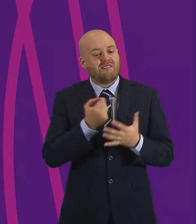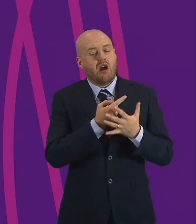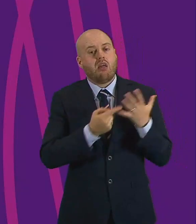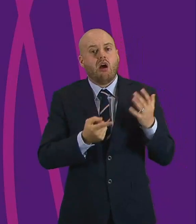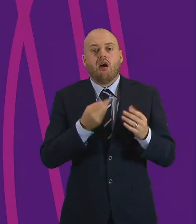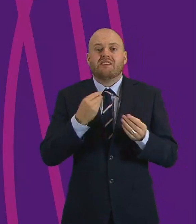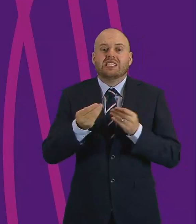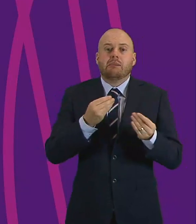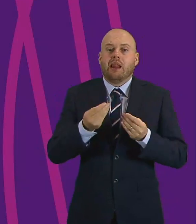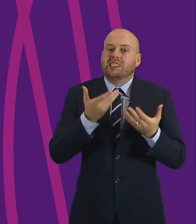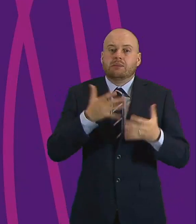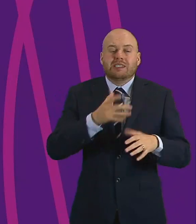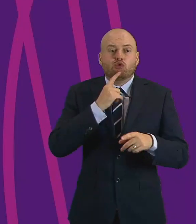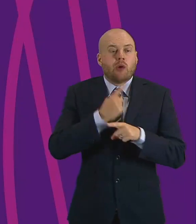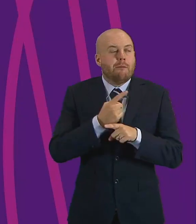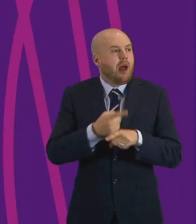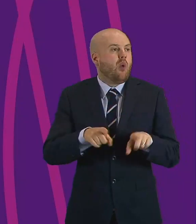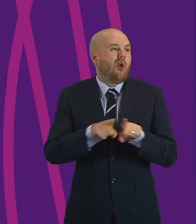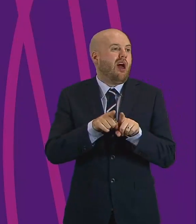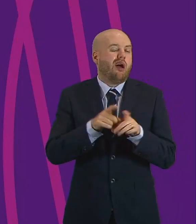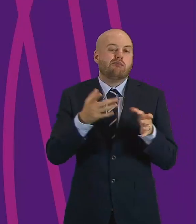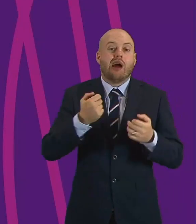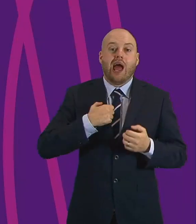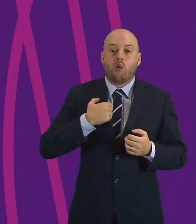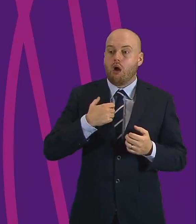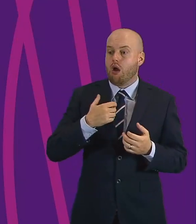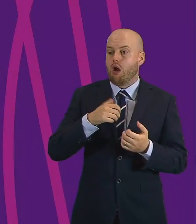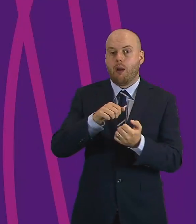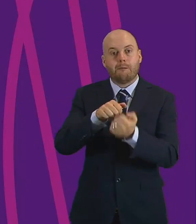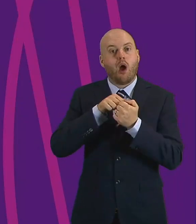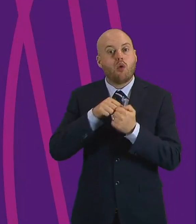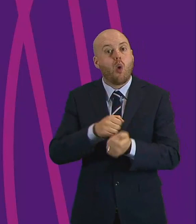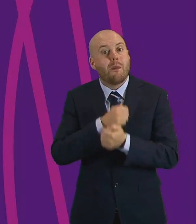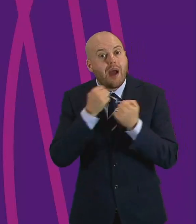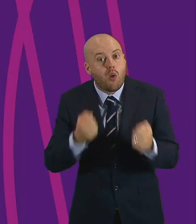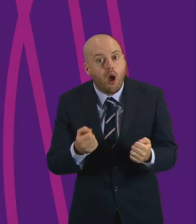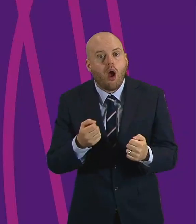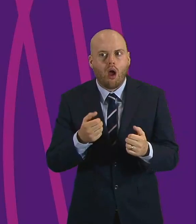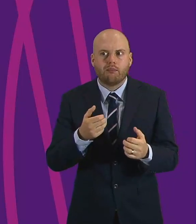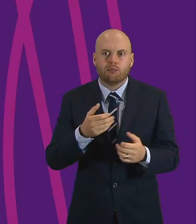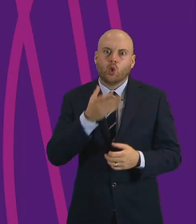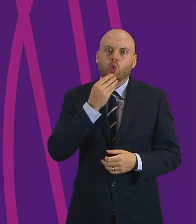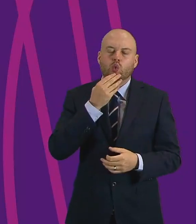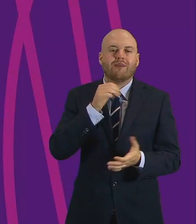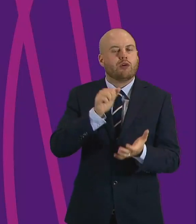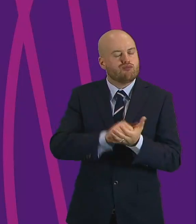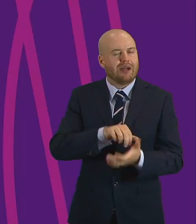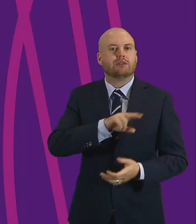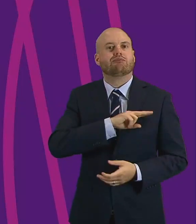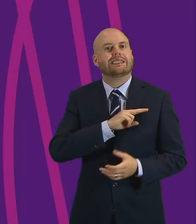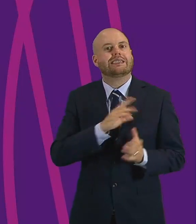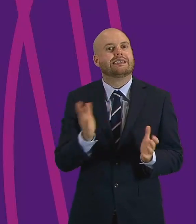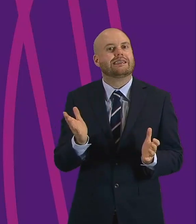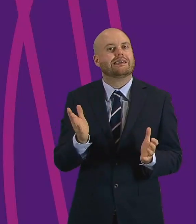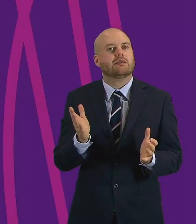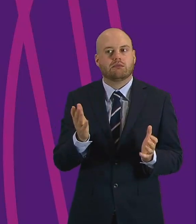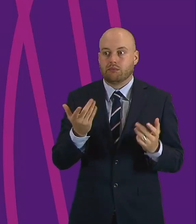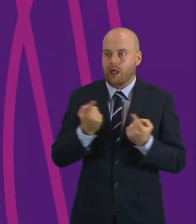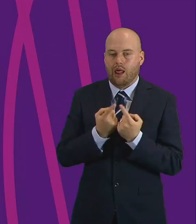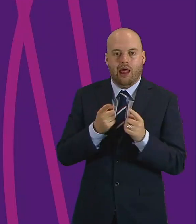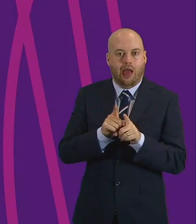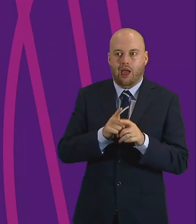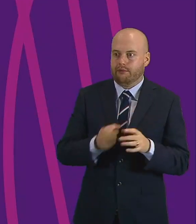in terms of using our borrowing powers for the reasons that we actually need them, such as responding to a pandemic,